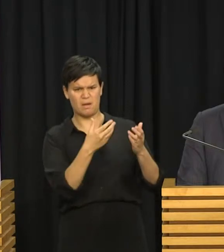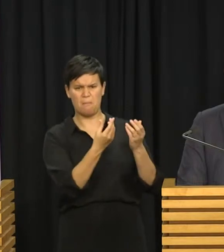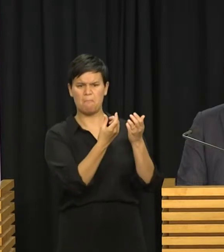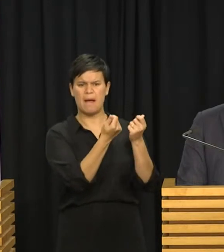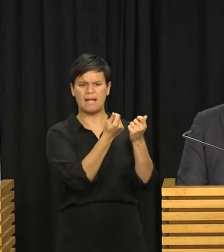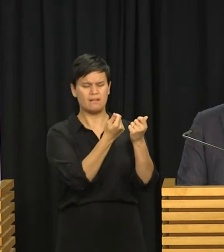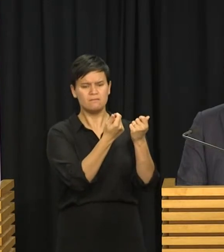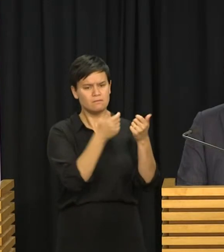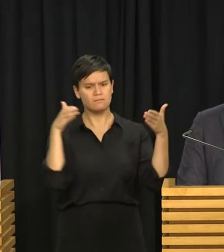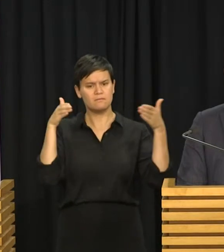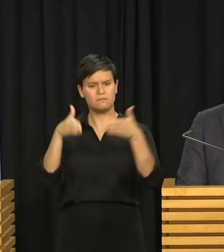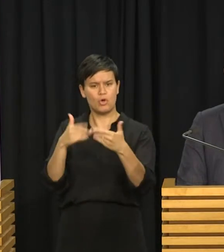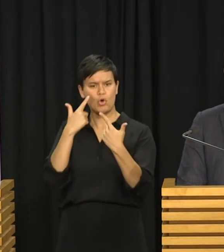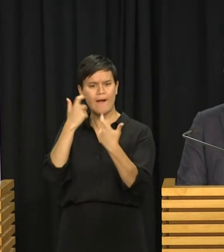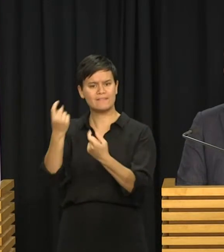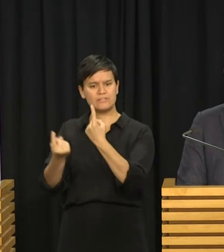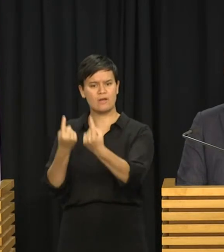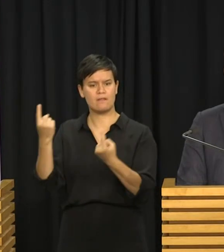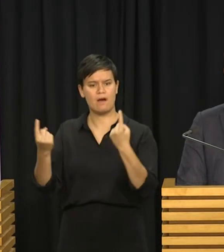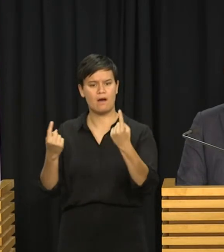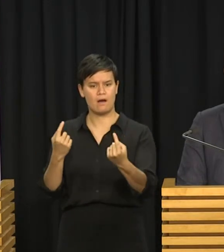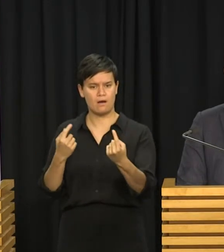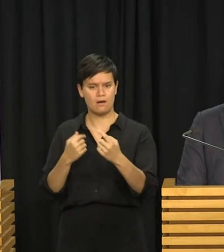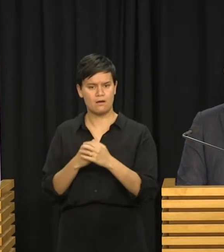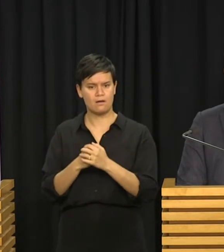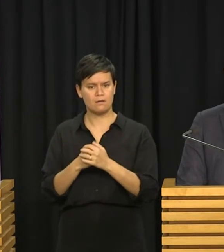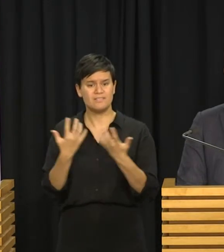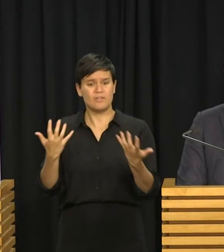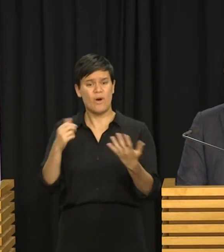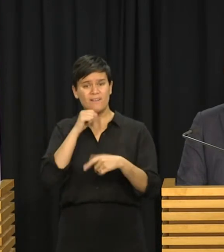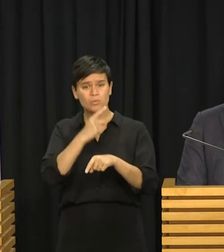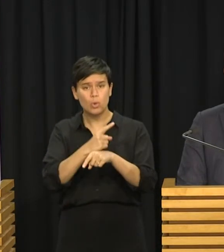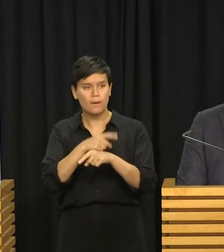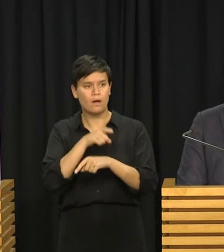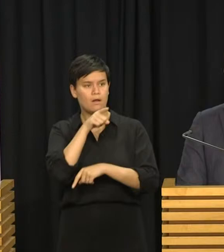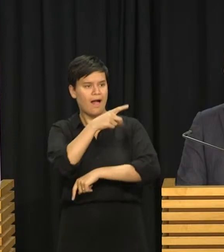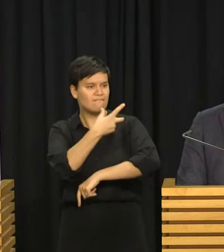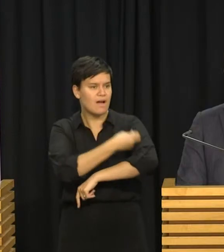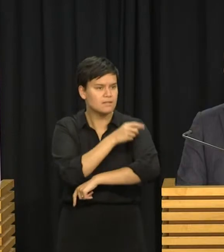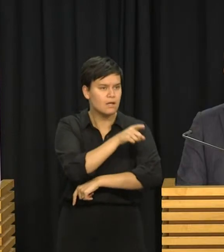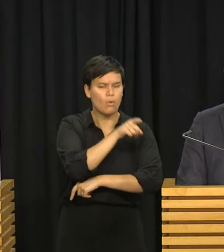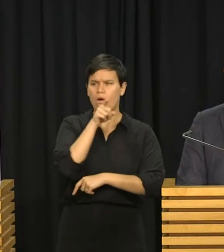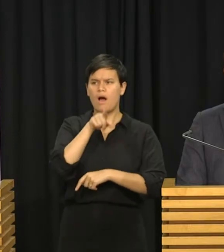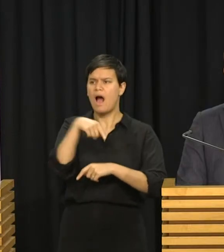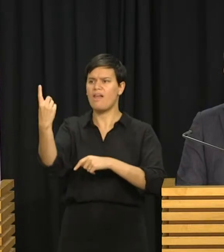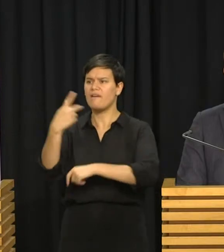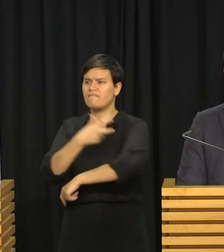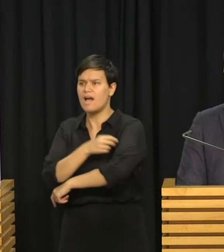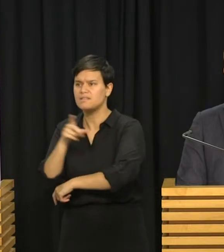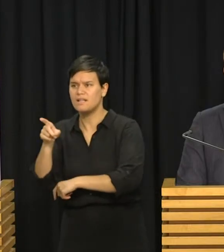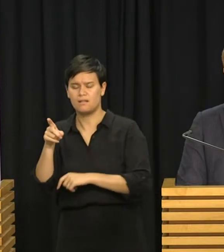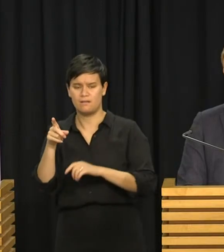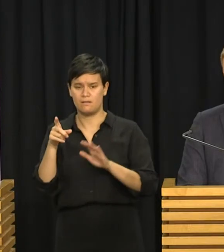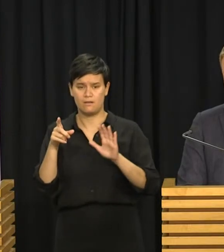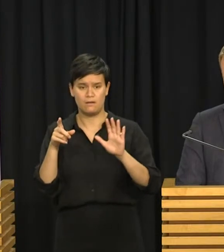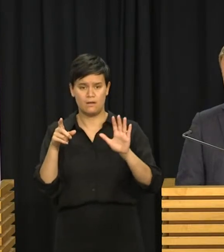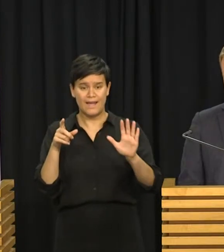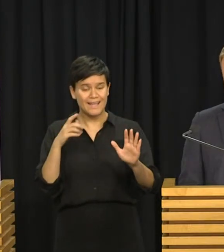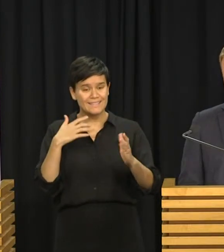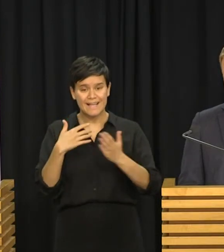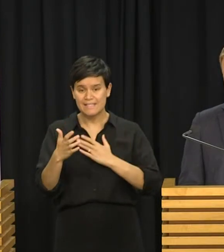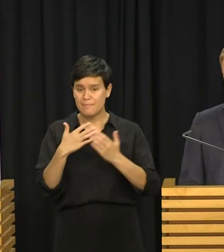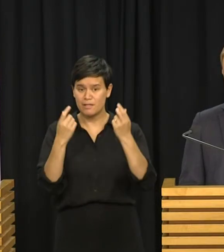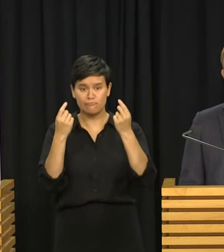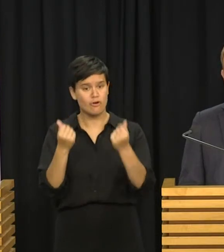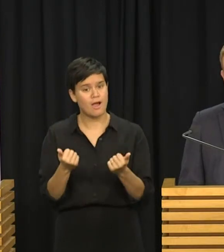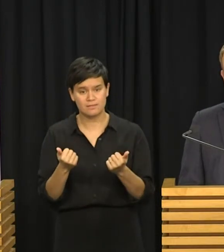it's fair to say, no matter what vaccination you're talking about, it all comes at a much lower price than the price of